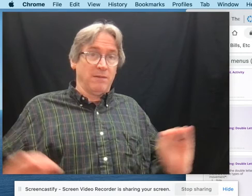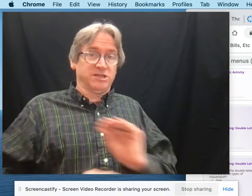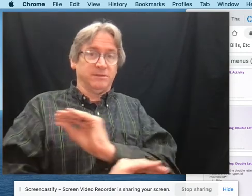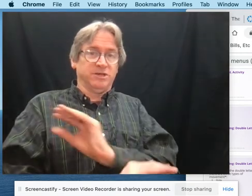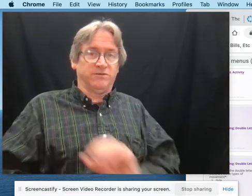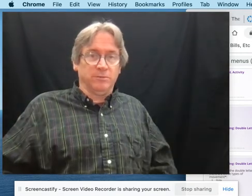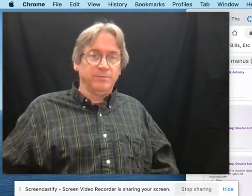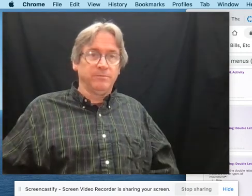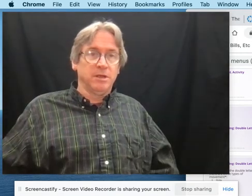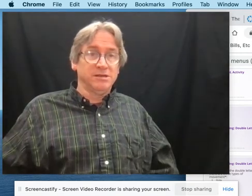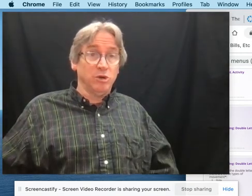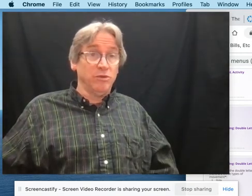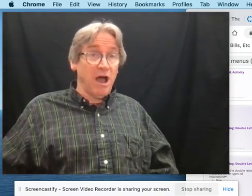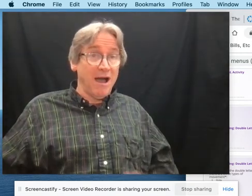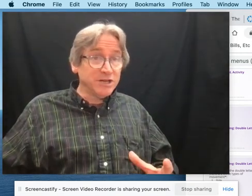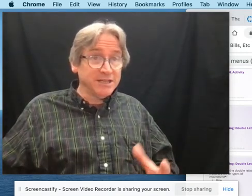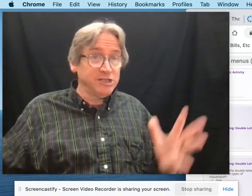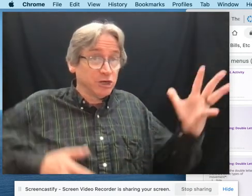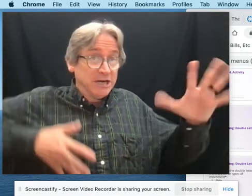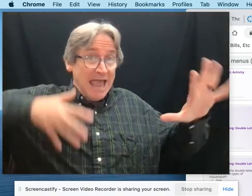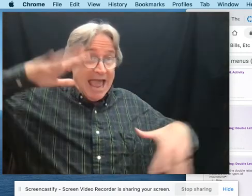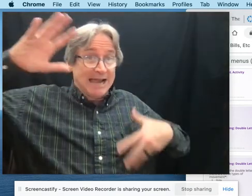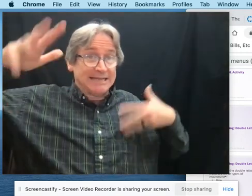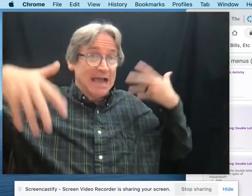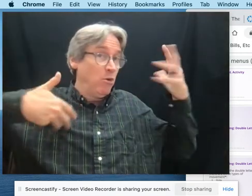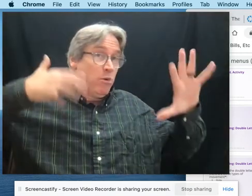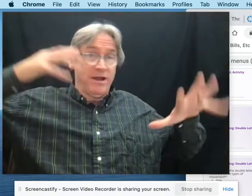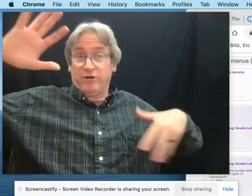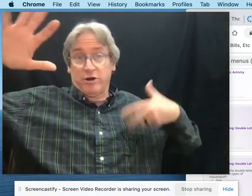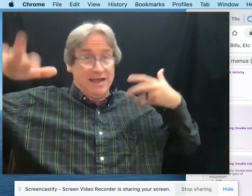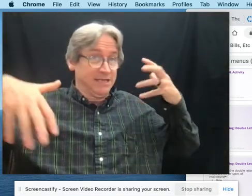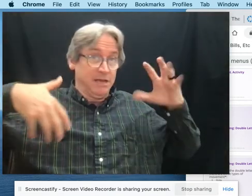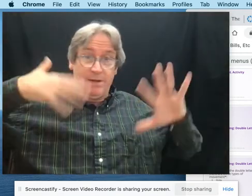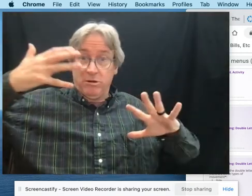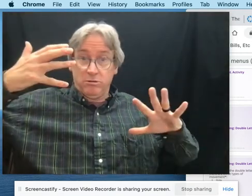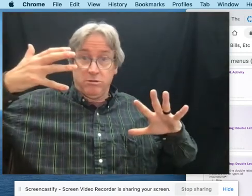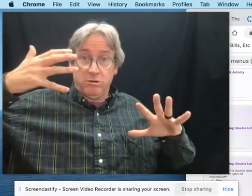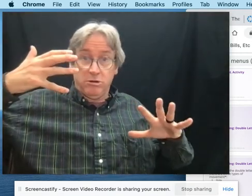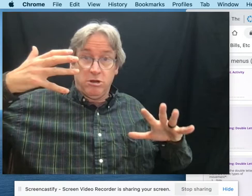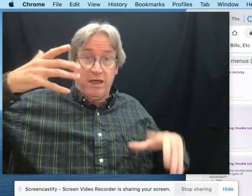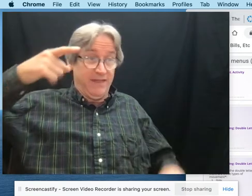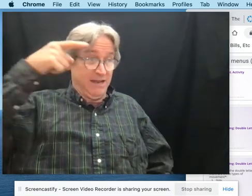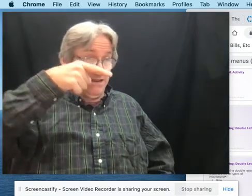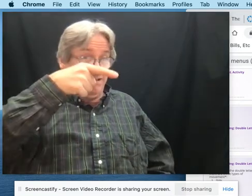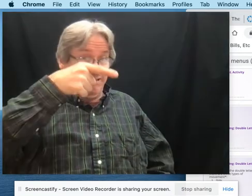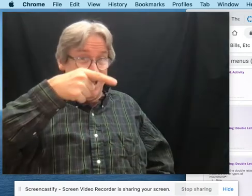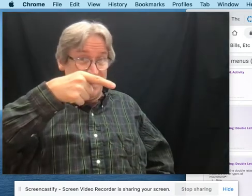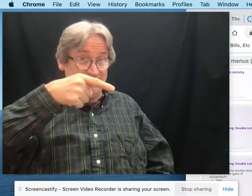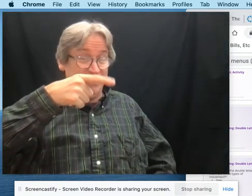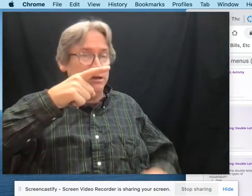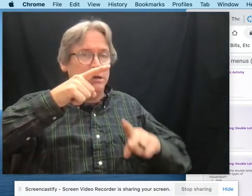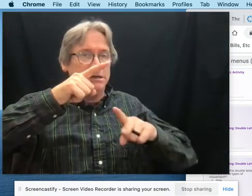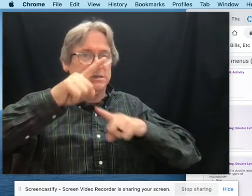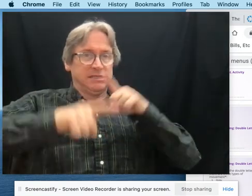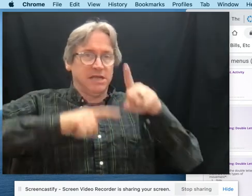Remember object, subject, verb. So the object is you're going to act out whatever you're asking about. And then